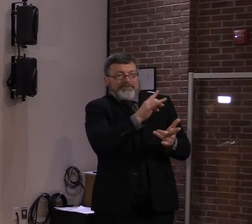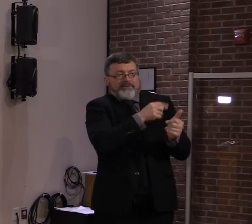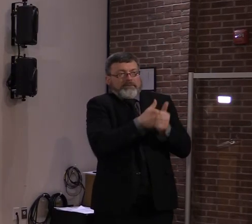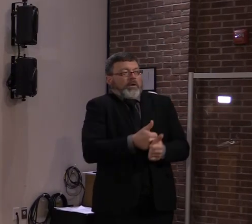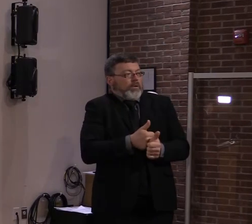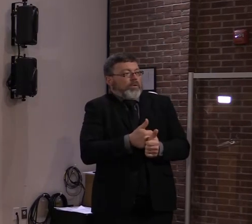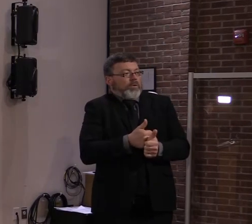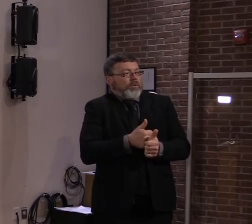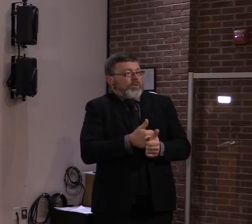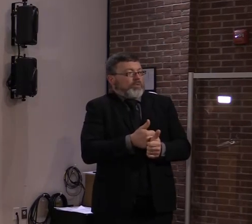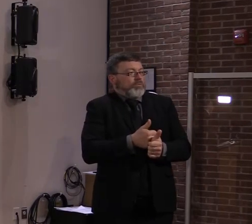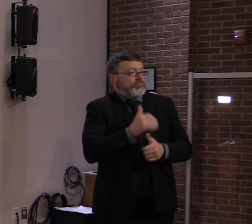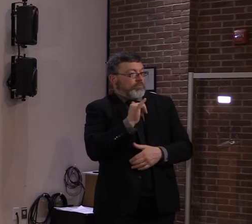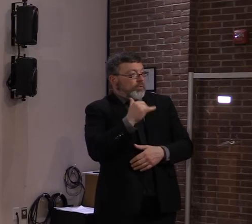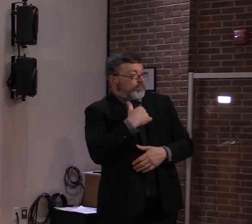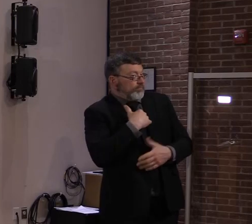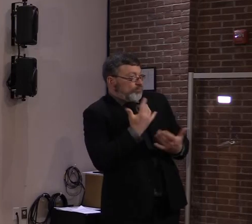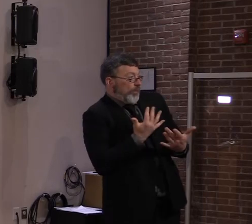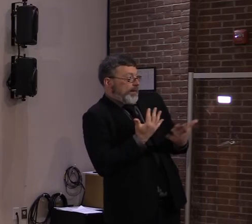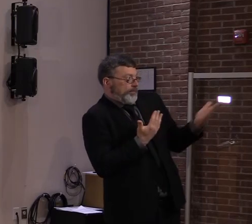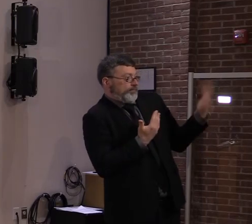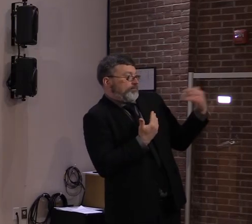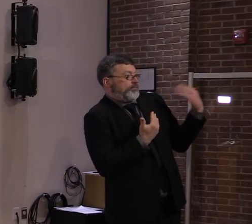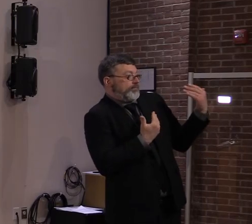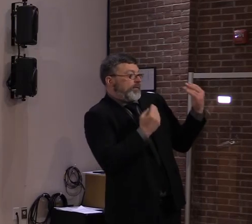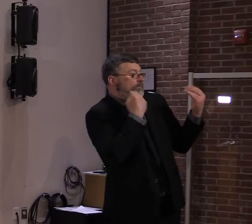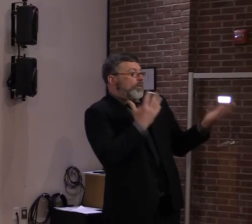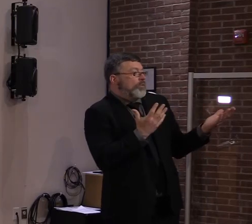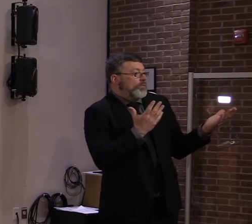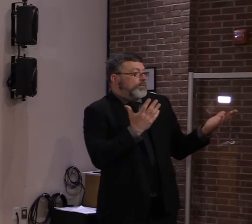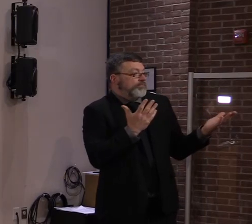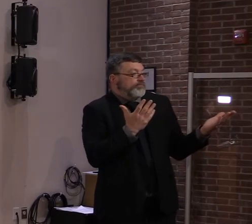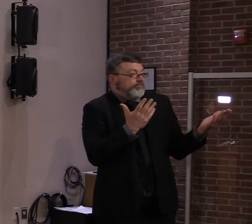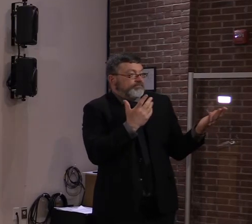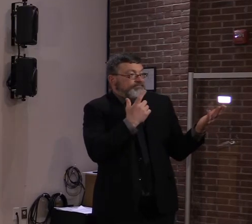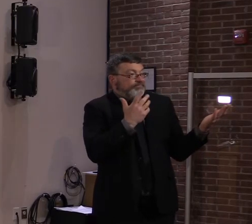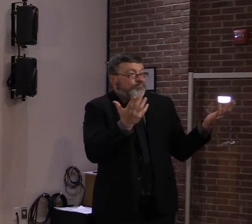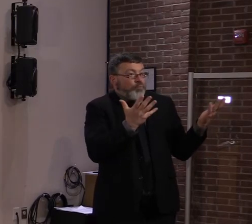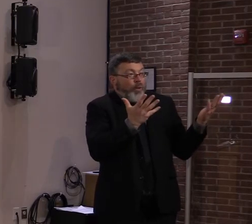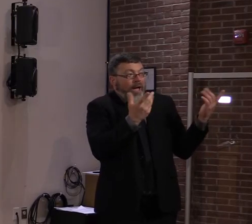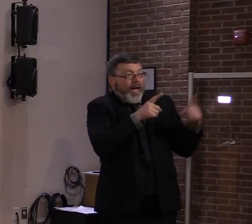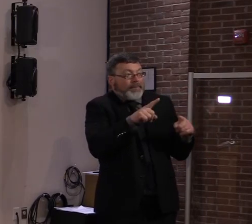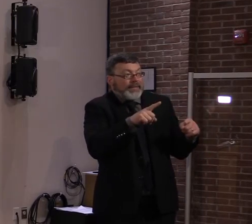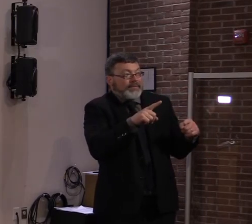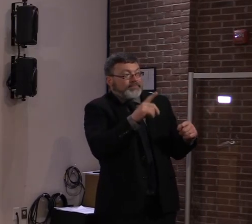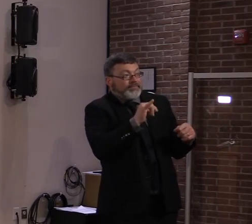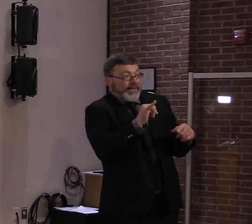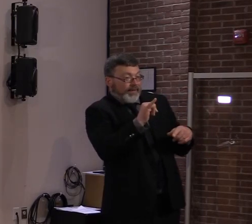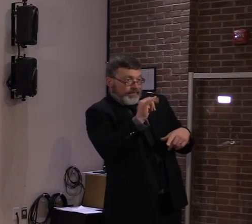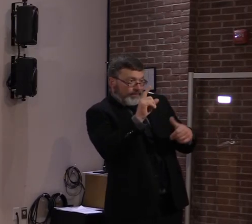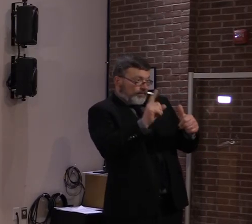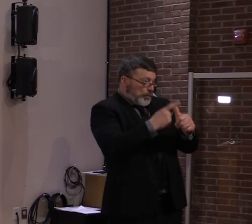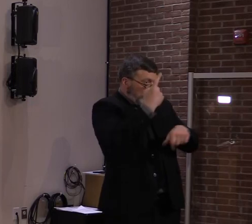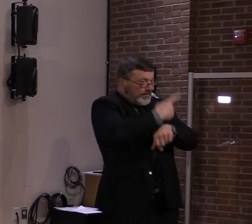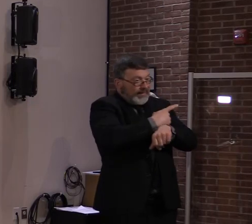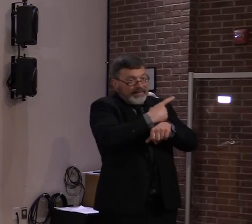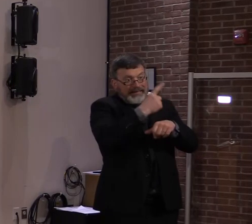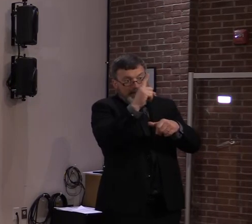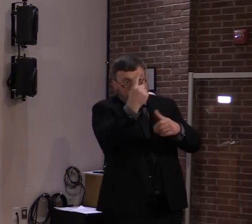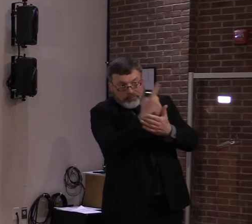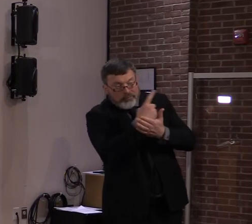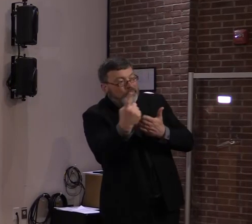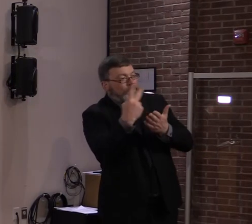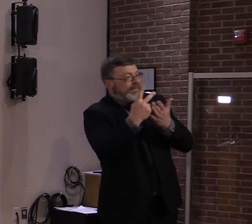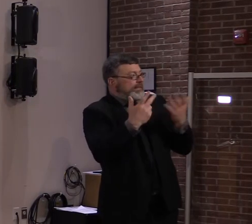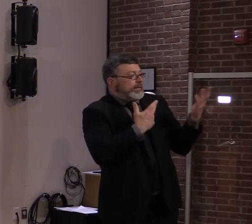that exemption. But it really depends on what occurred in the days and weeks and months leading up to the